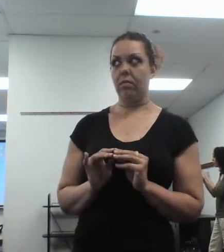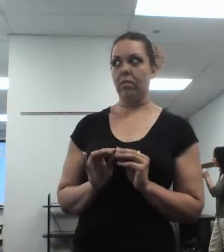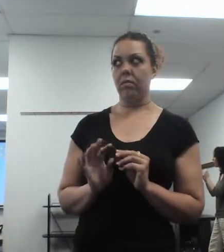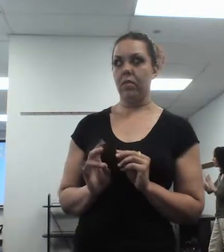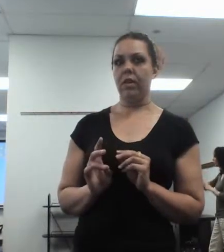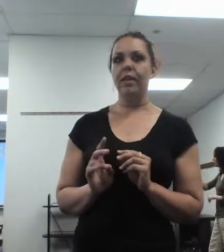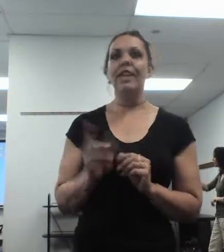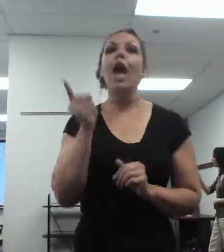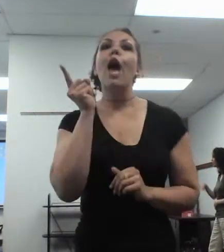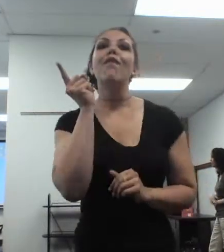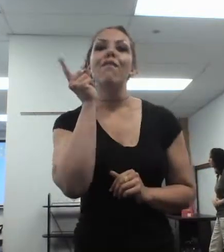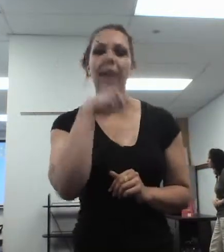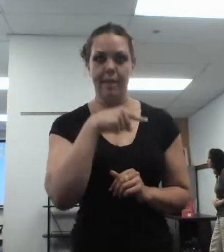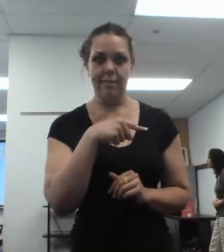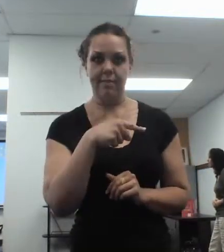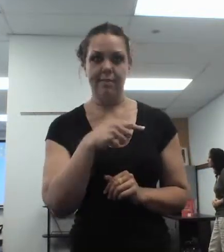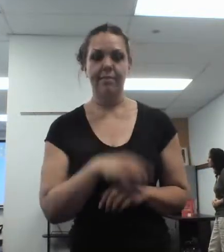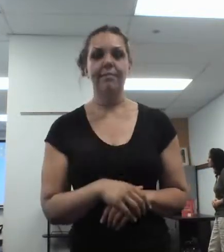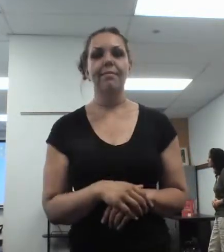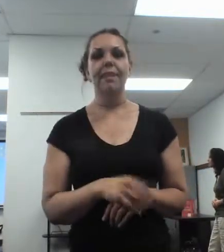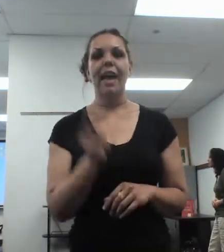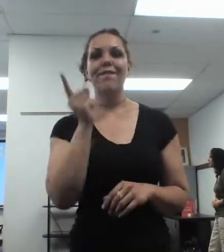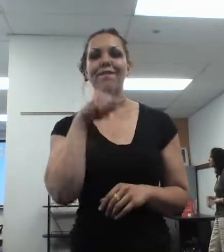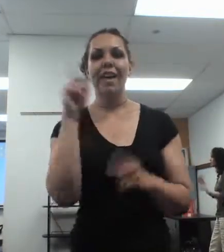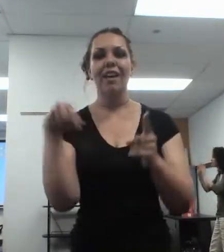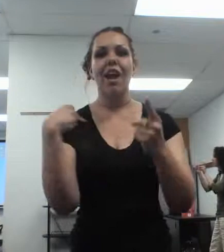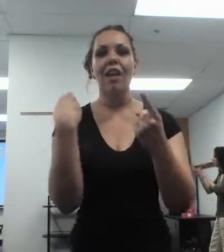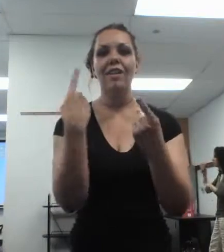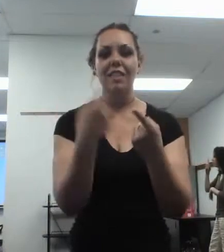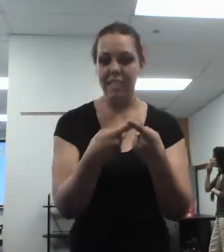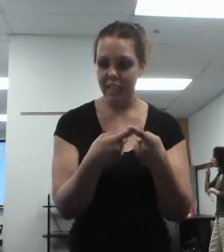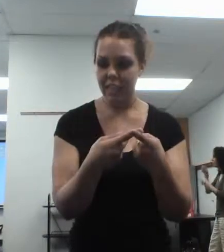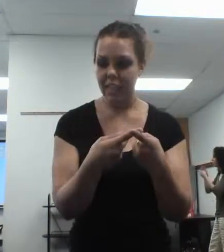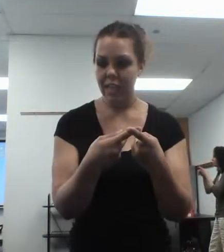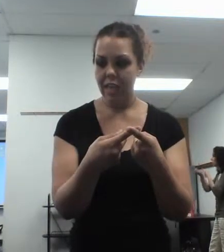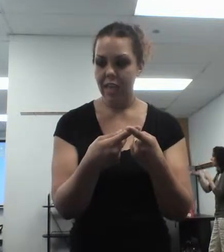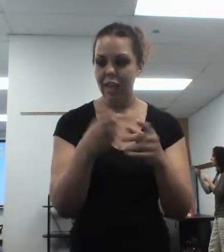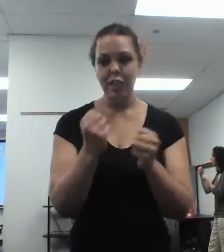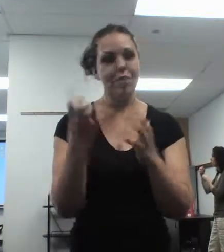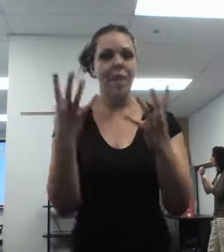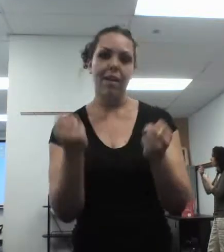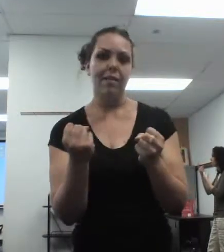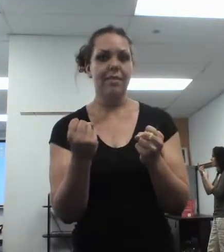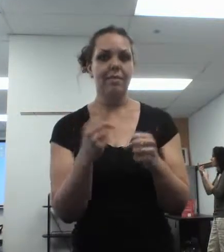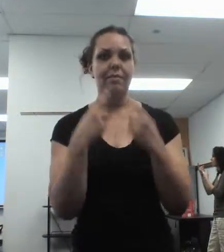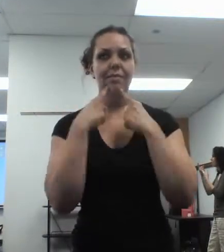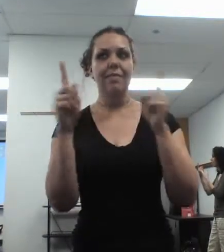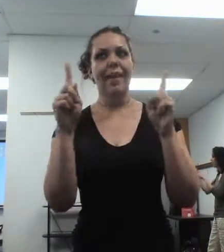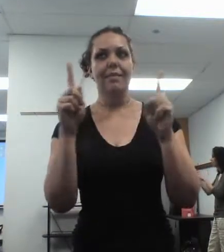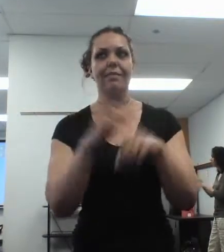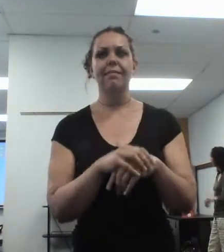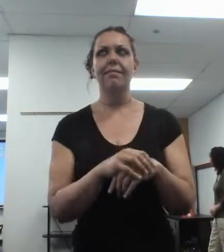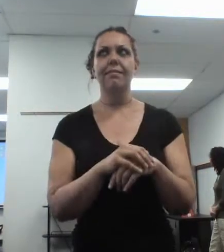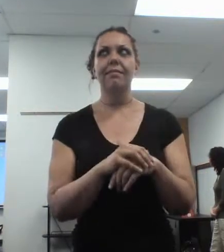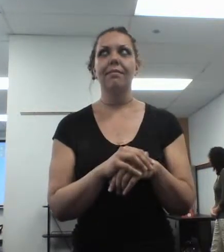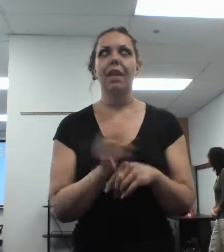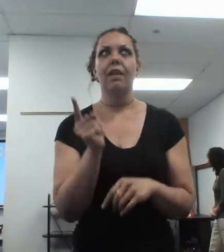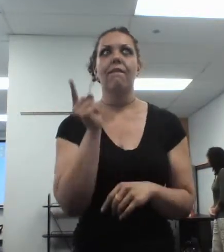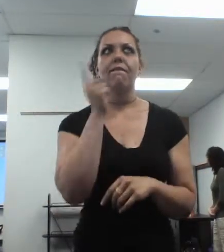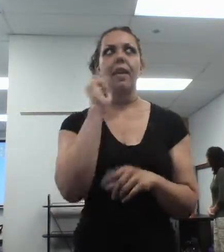Thank you. Fake it till you make it. Just fake it. I'm not kidding. Fake it. The